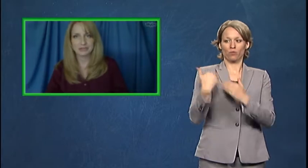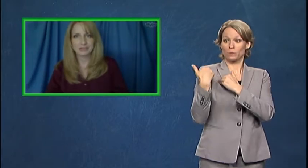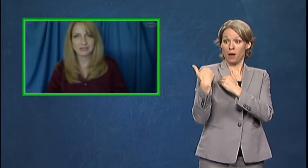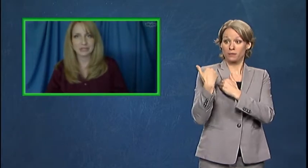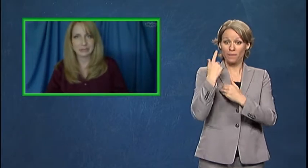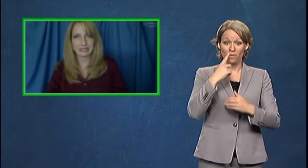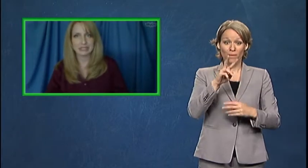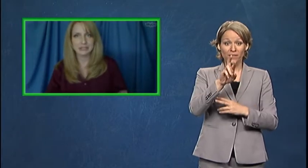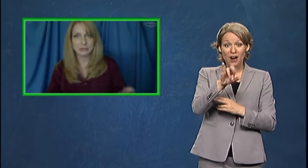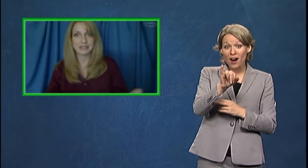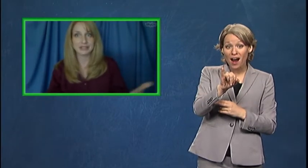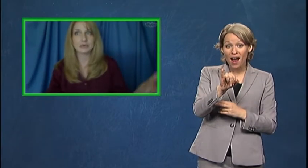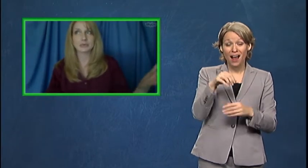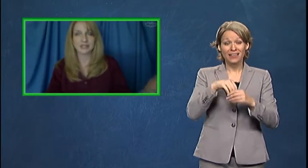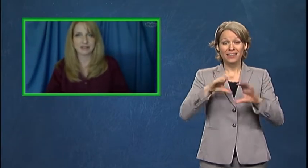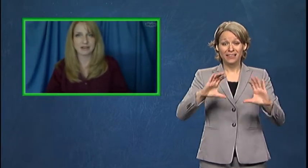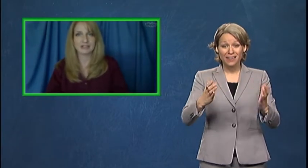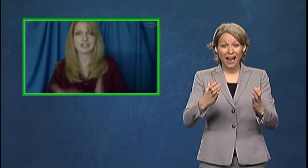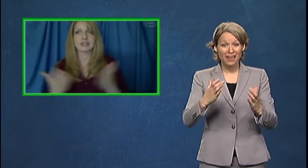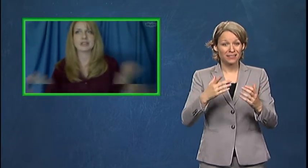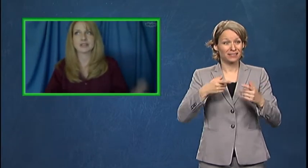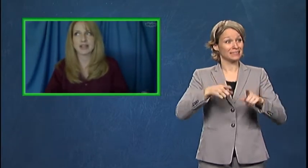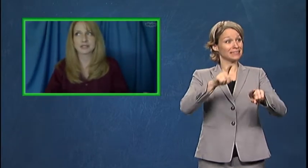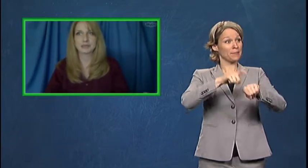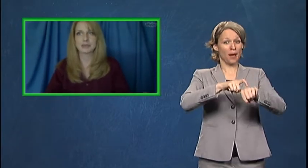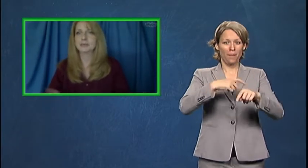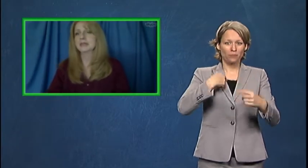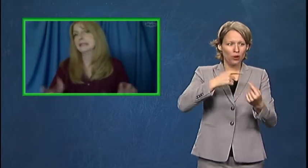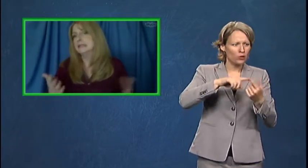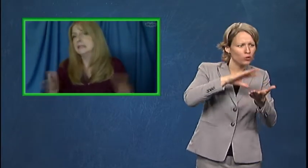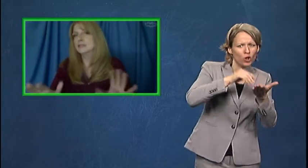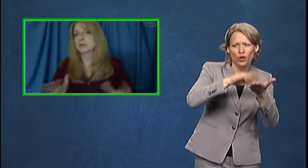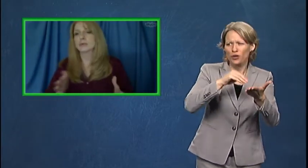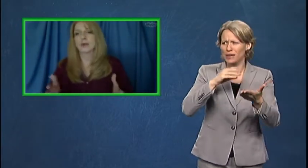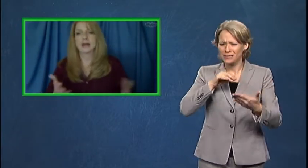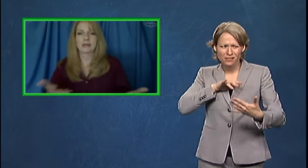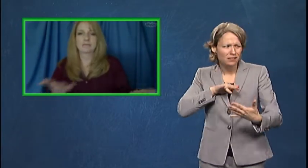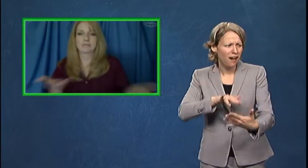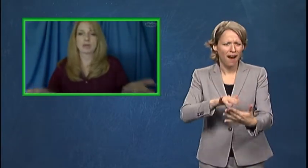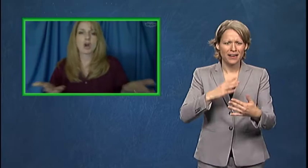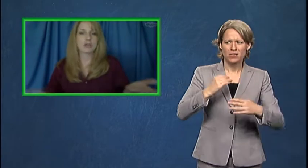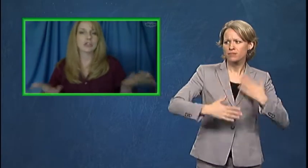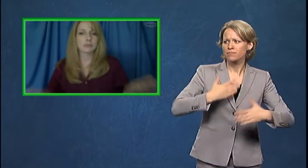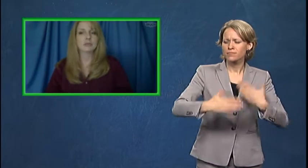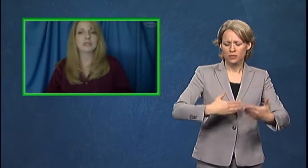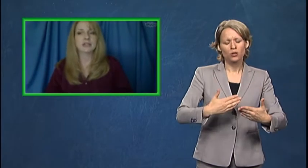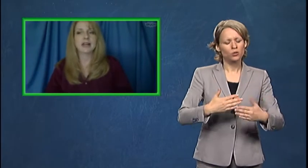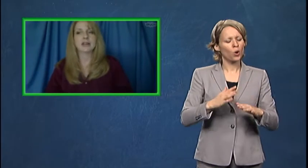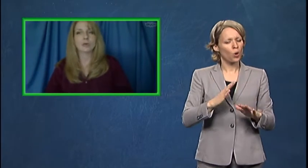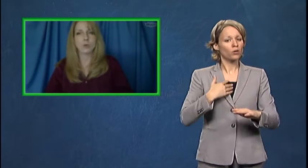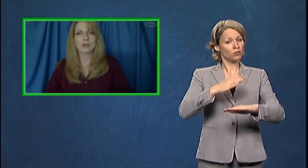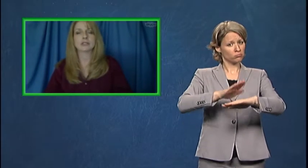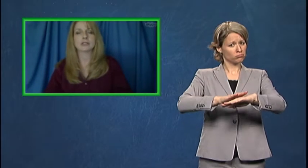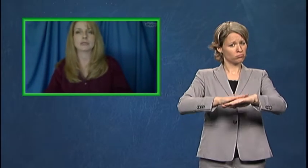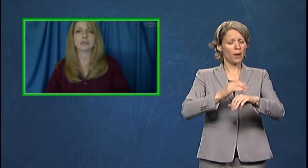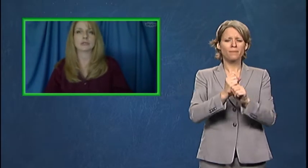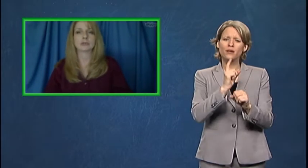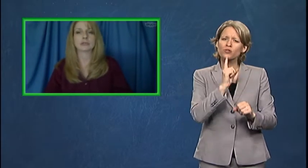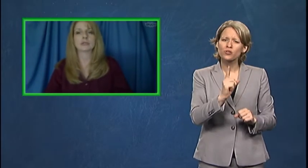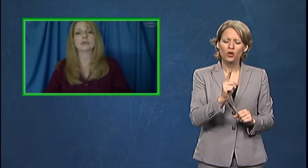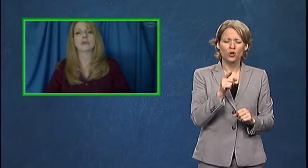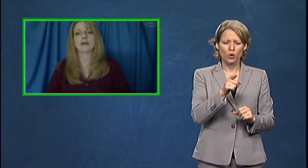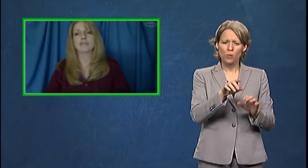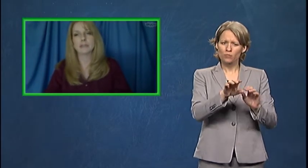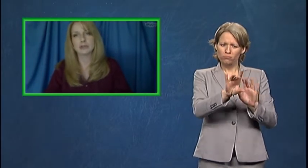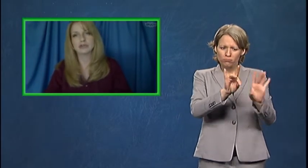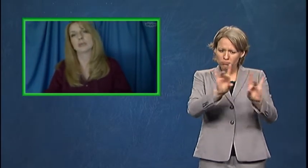remote using new technology in the classroom. So a caution would be that you want to use it with students